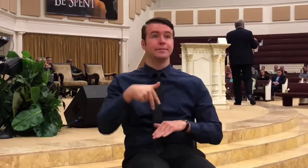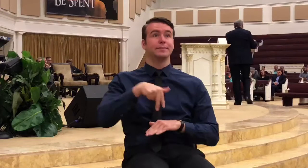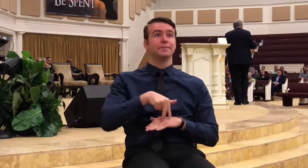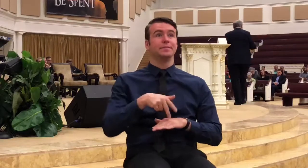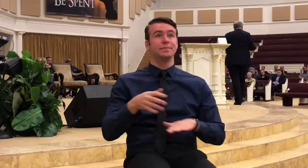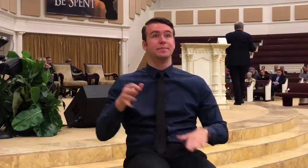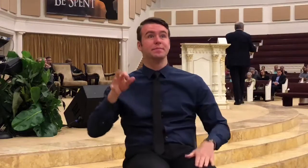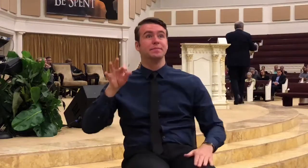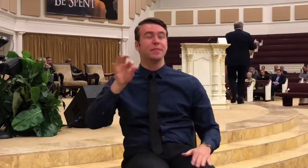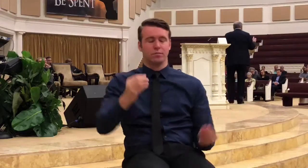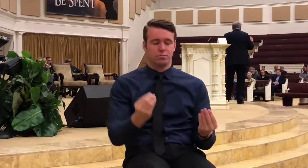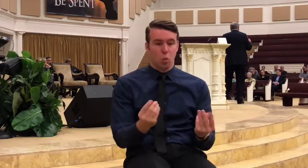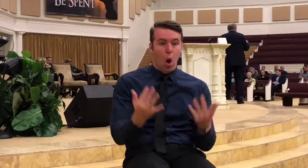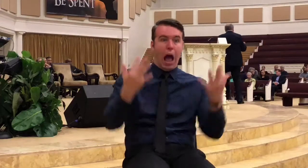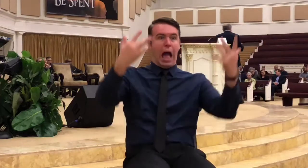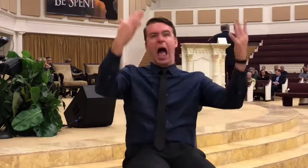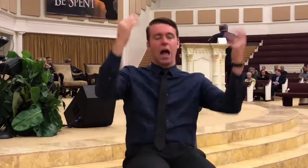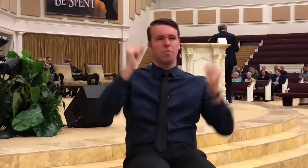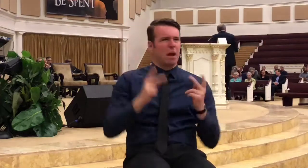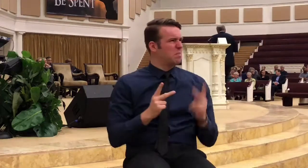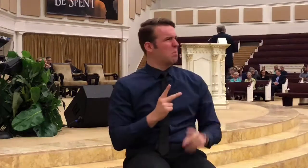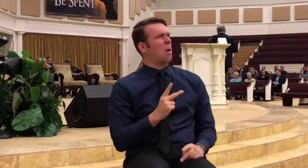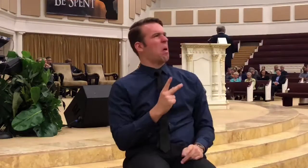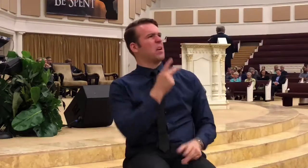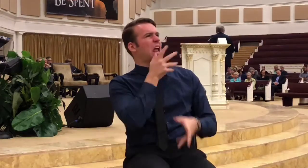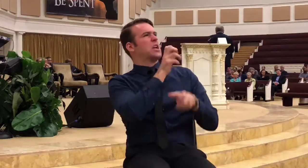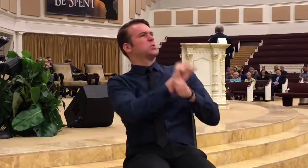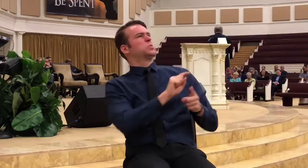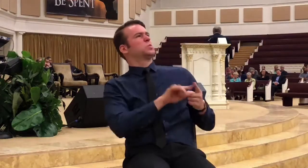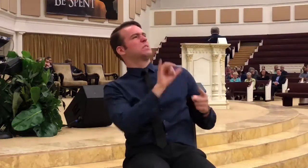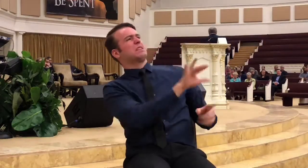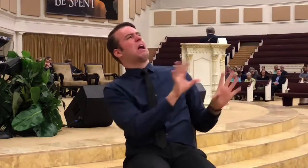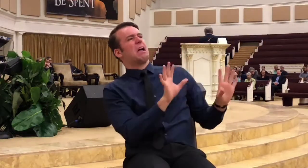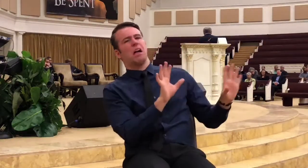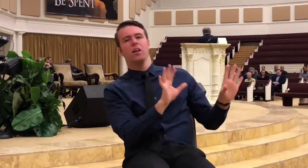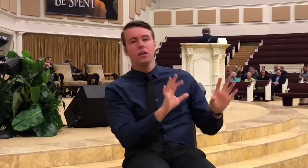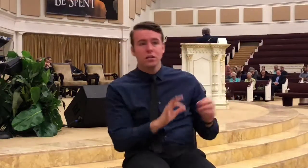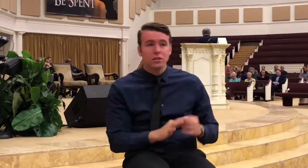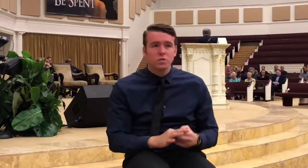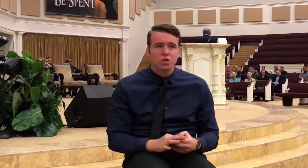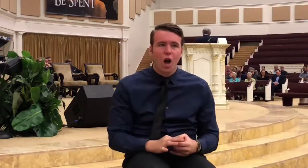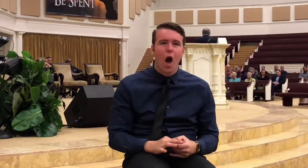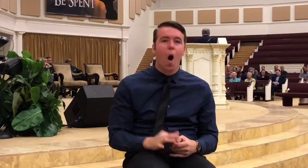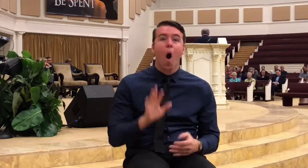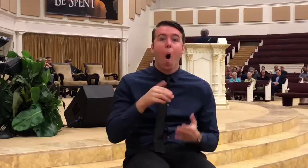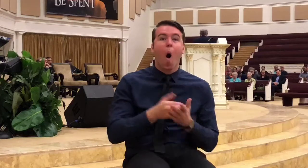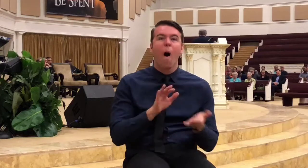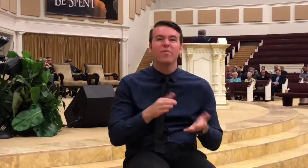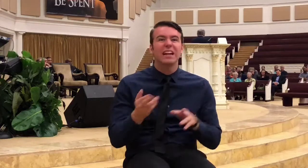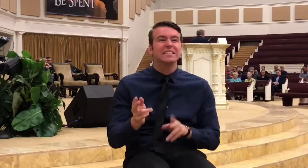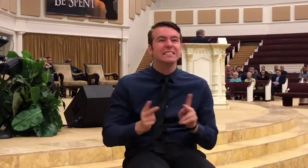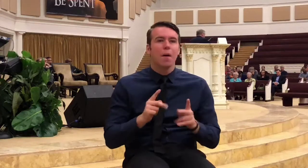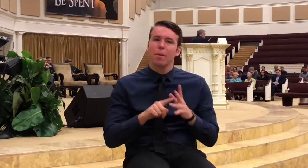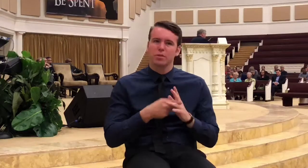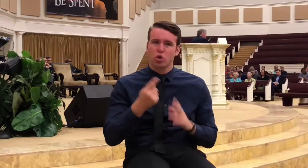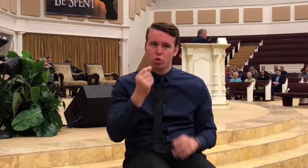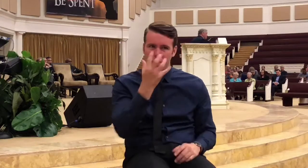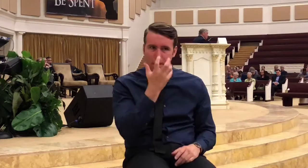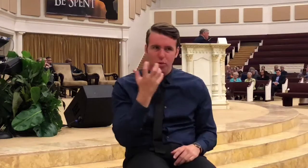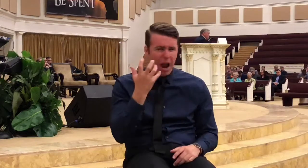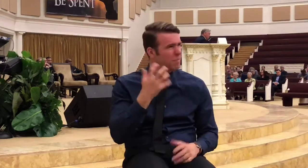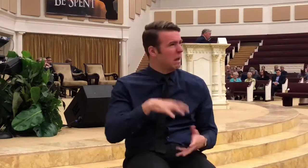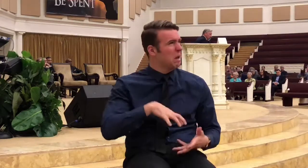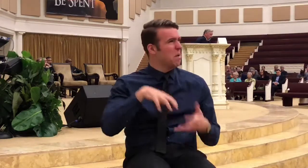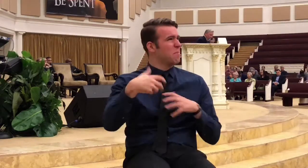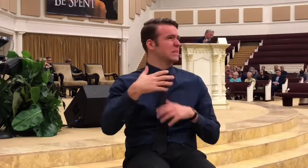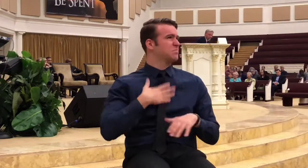and you bring life. It's controversial when people's not used to life. And so all the dead people, they start griping about it. It's messing up